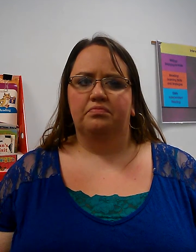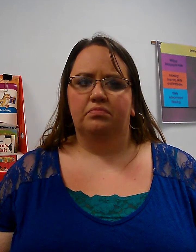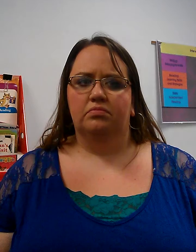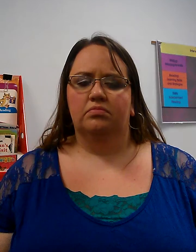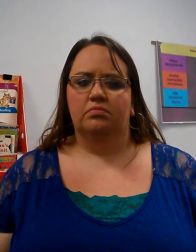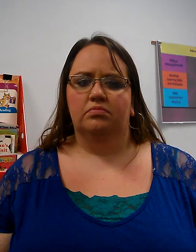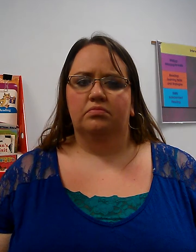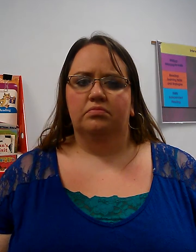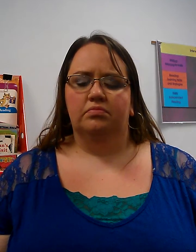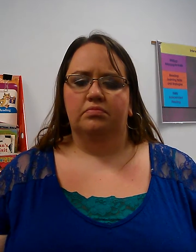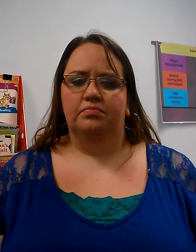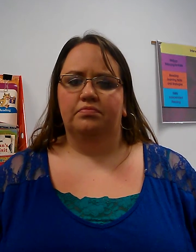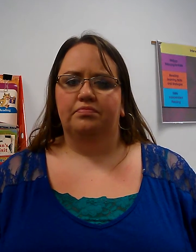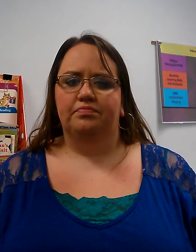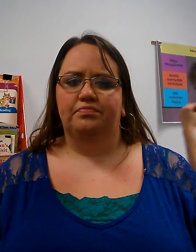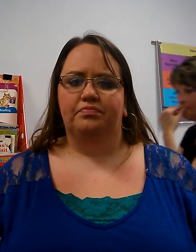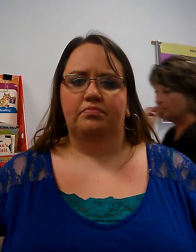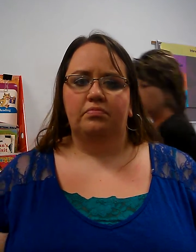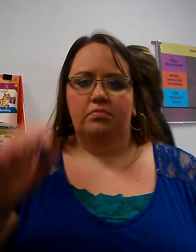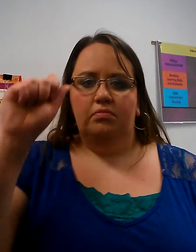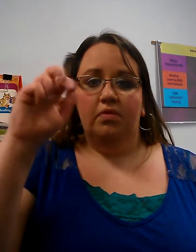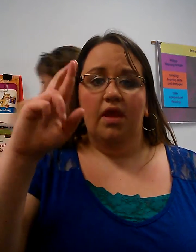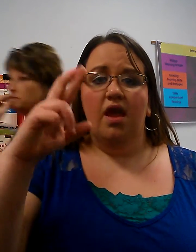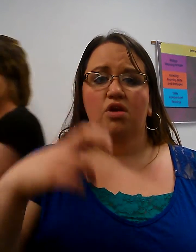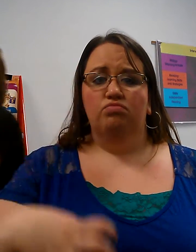and unhealthy living environments.